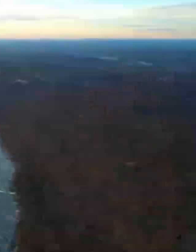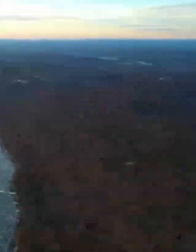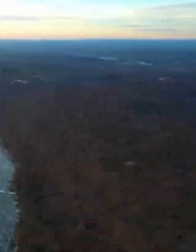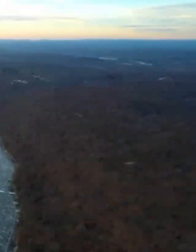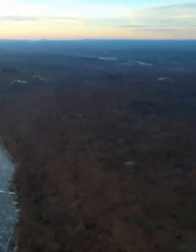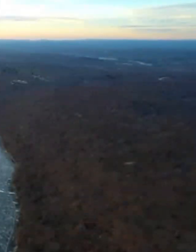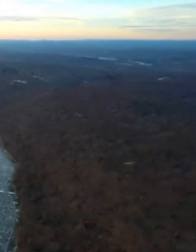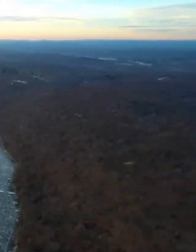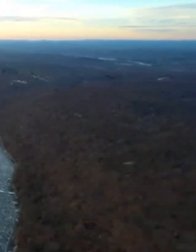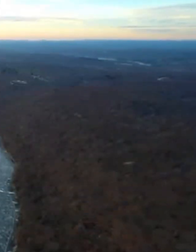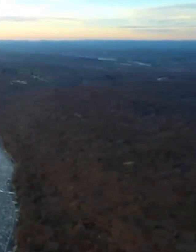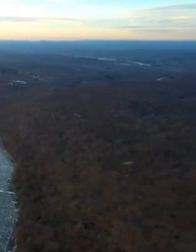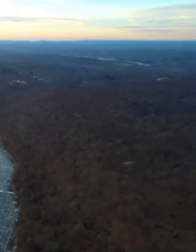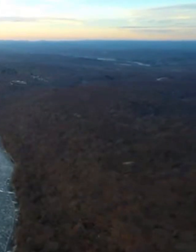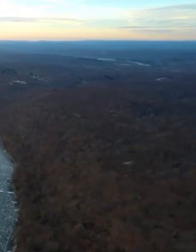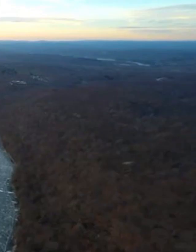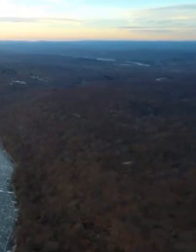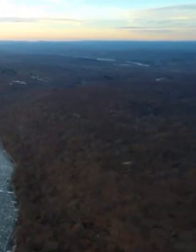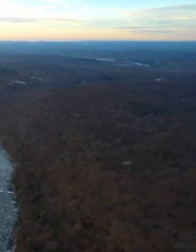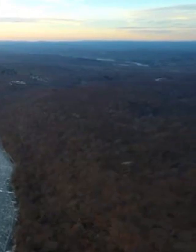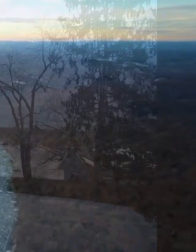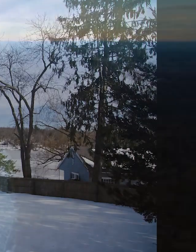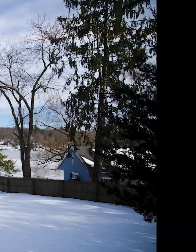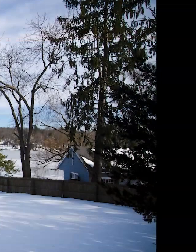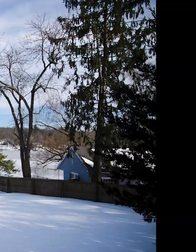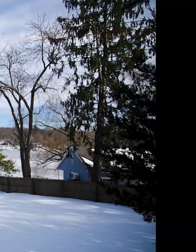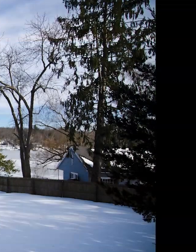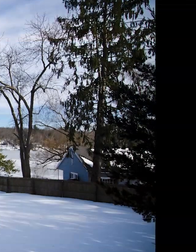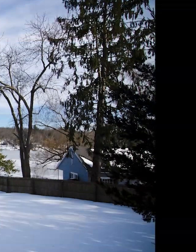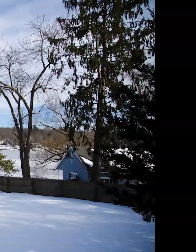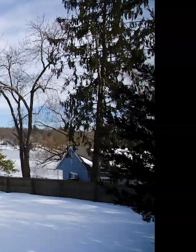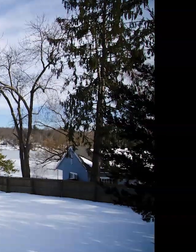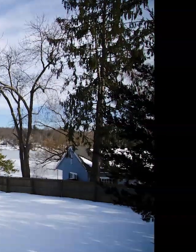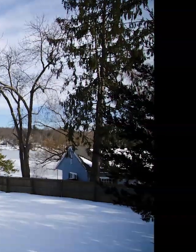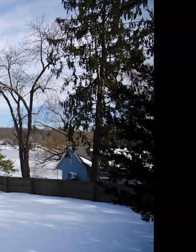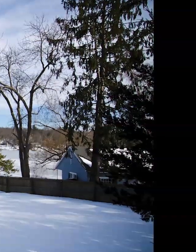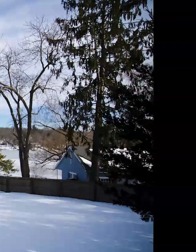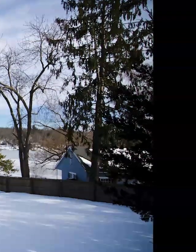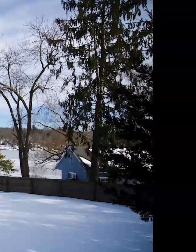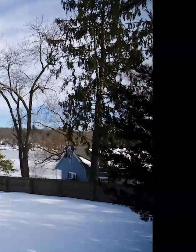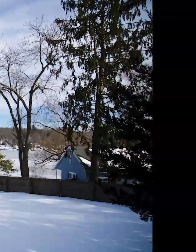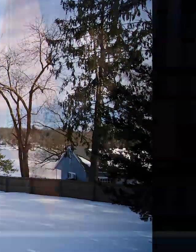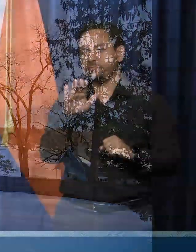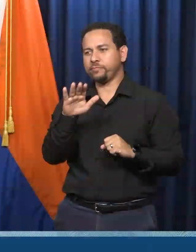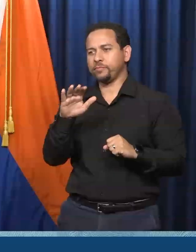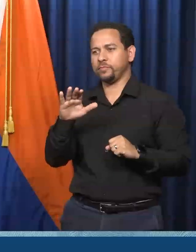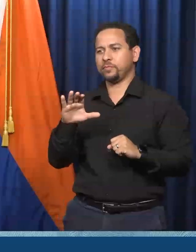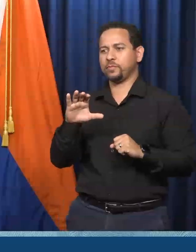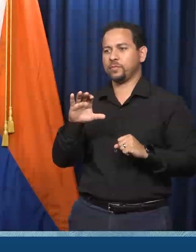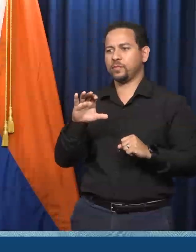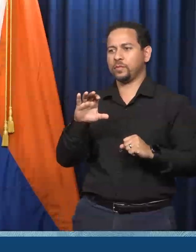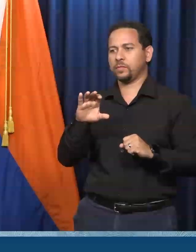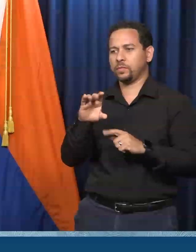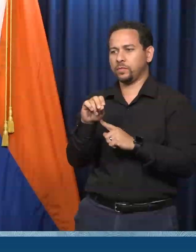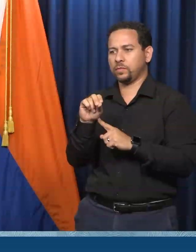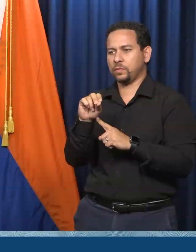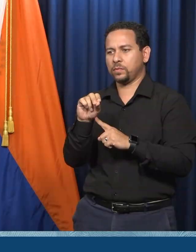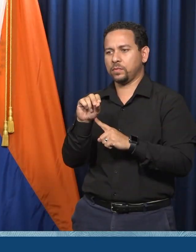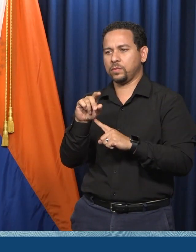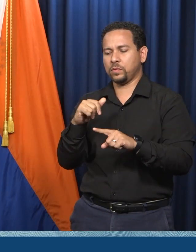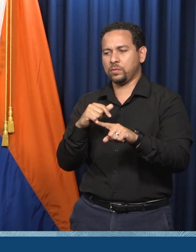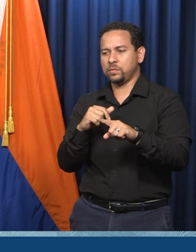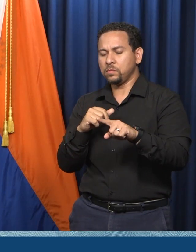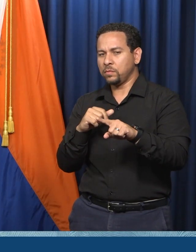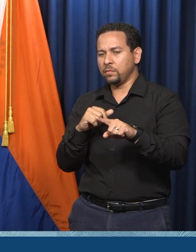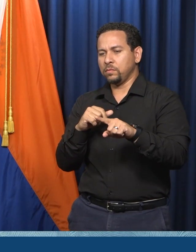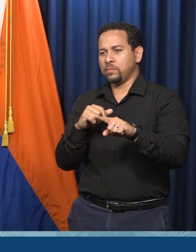Reservation actually overlaps into Lewisboro and is another major asset of open space in the town. We have,